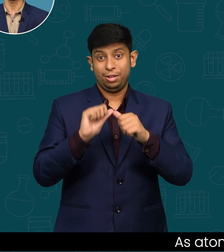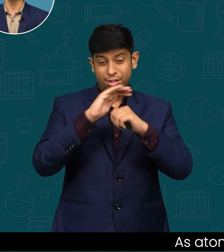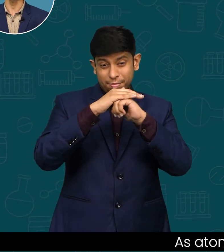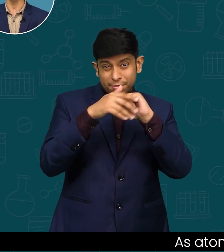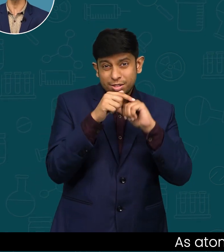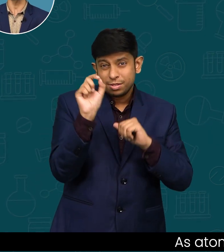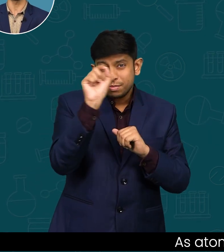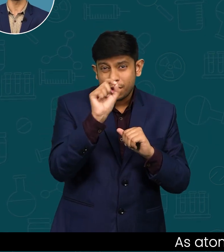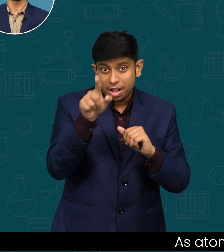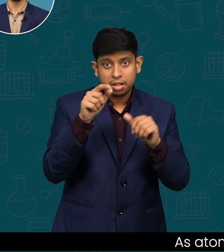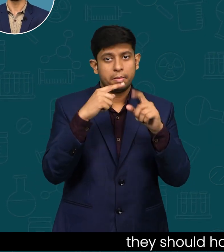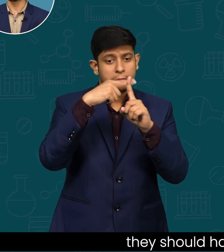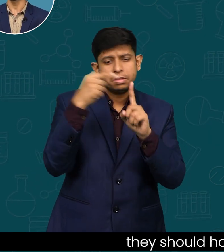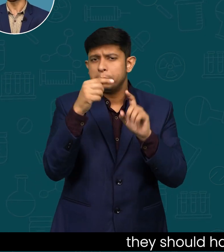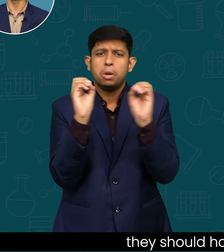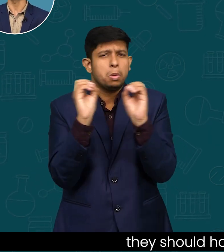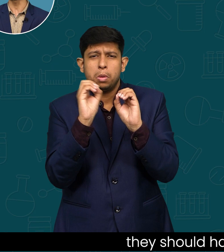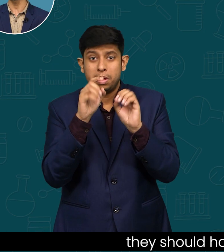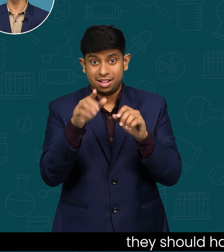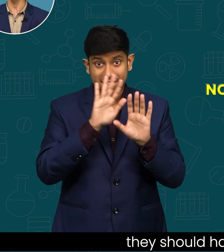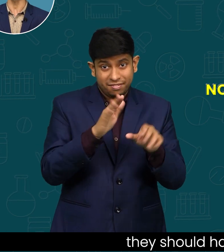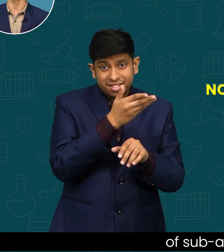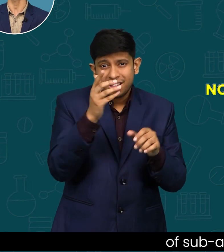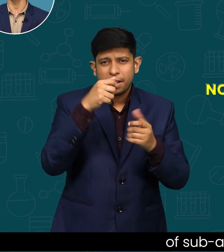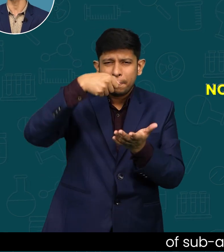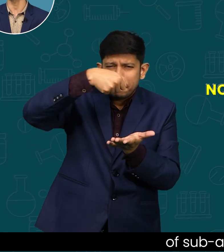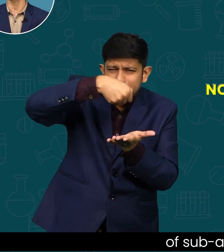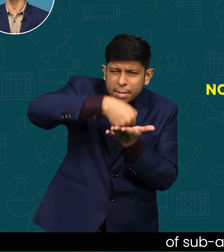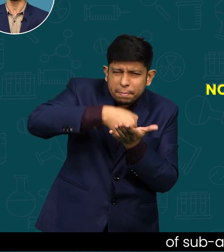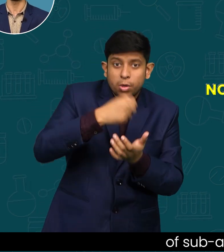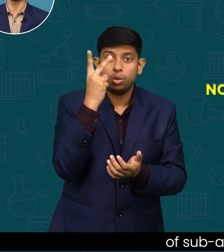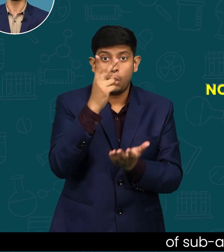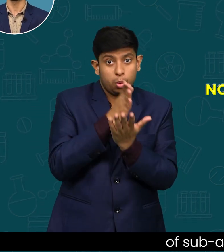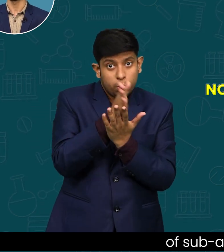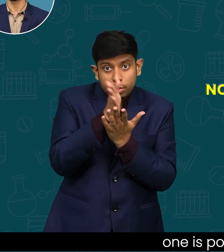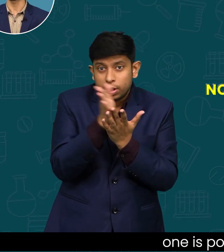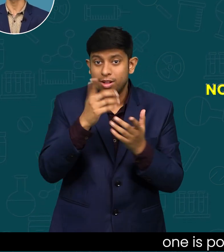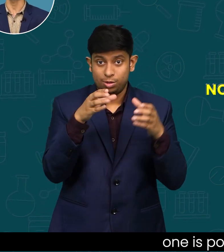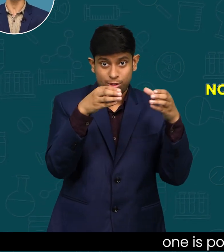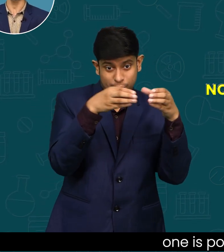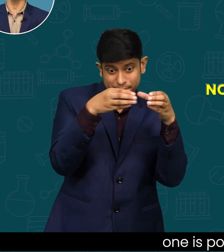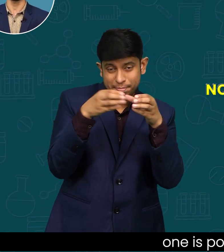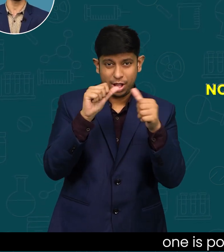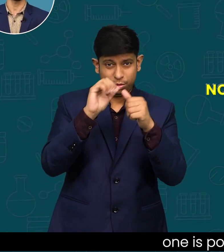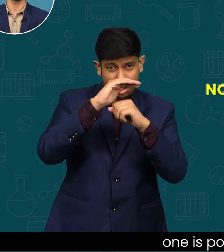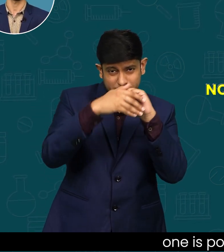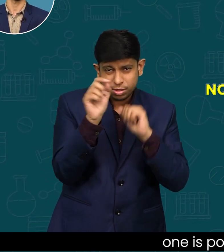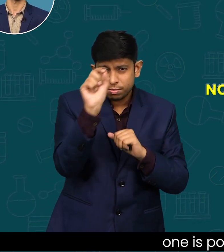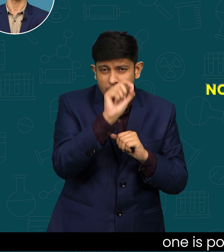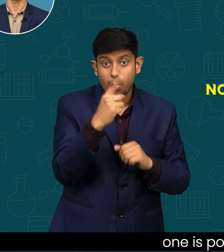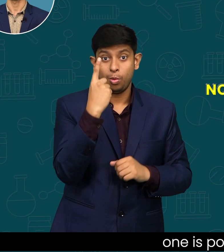As atoms are neutral, they should have at least two types of subatomic particles. One is positively